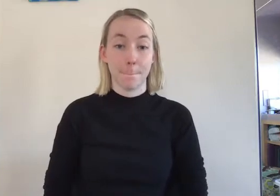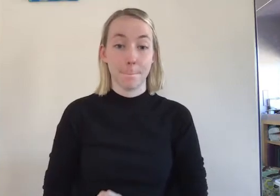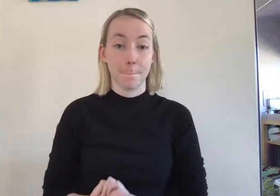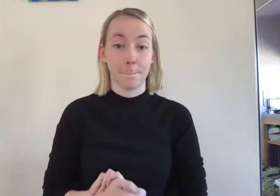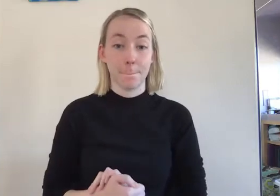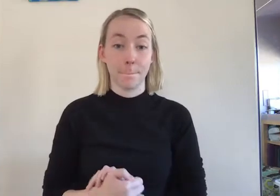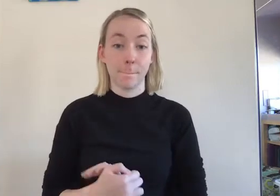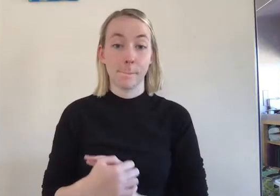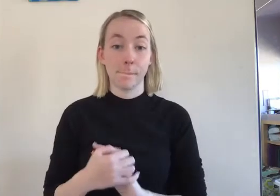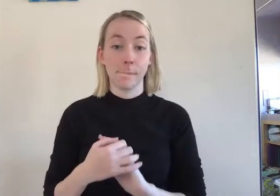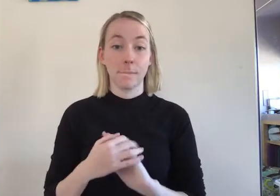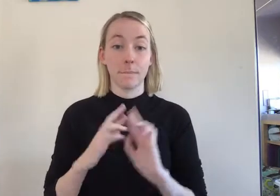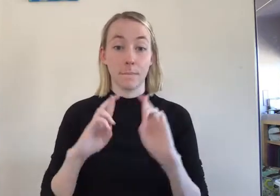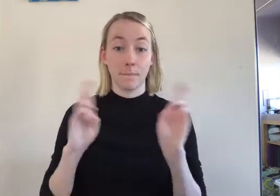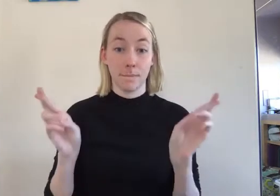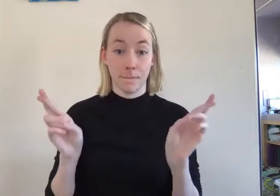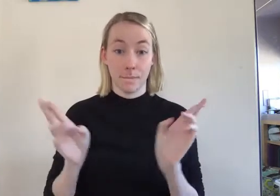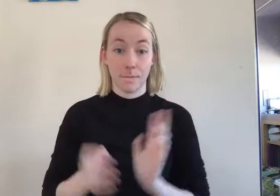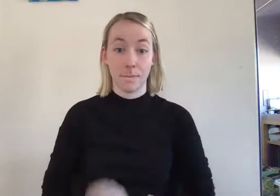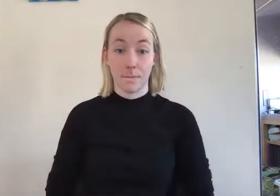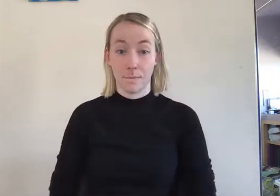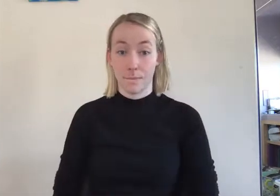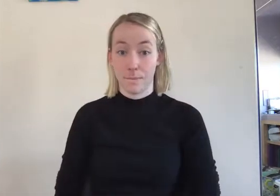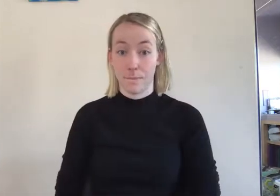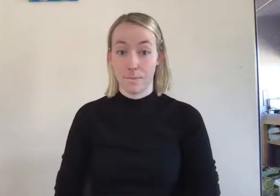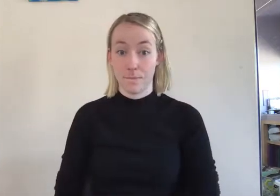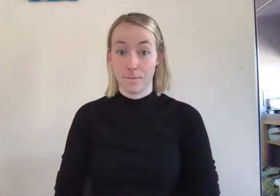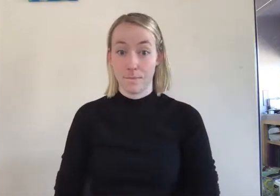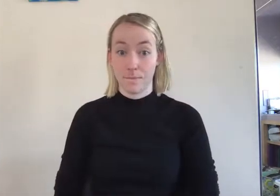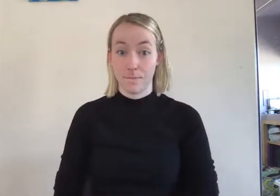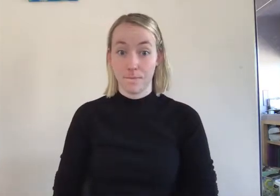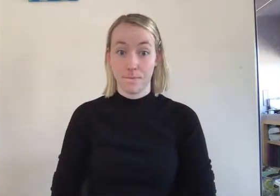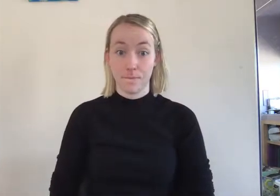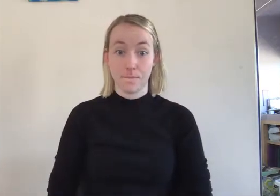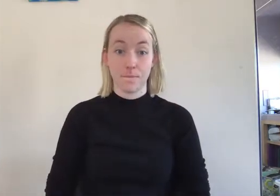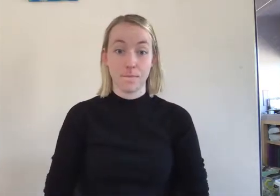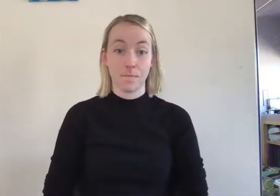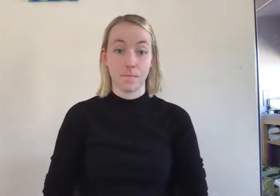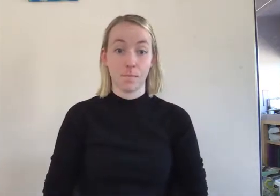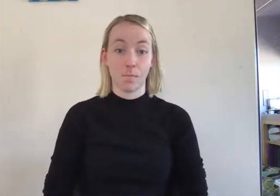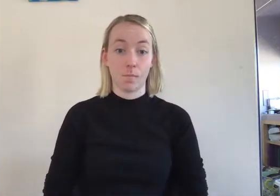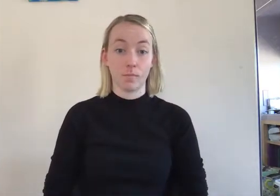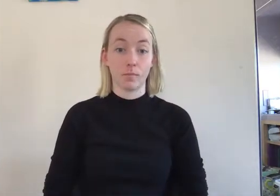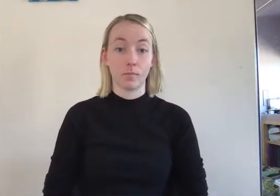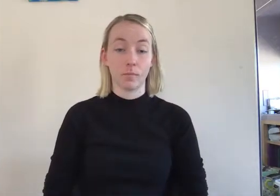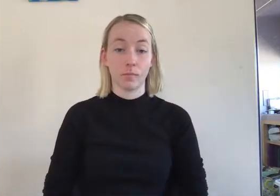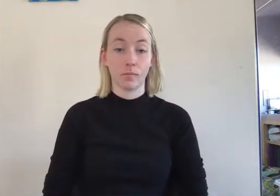How did my participation help me be a part of is the topic, concept 4. I